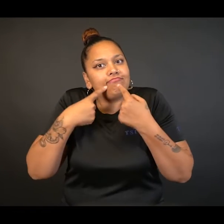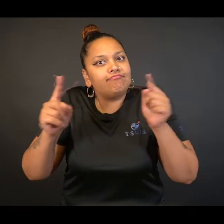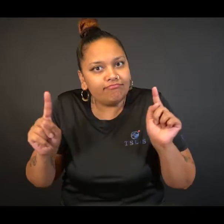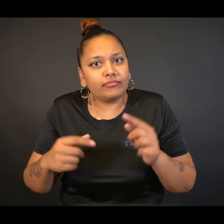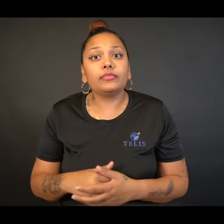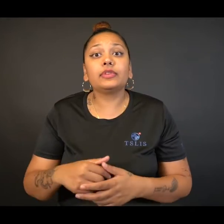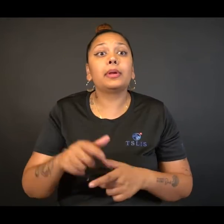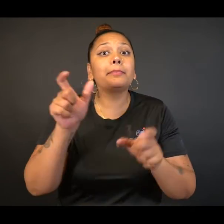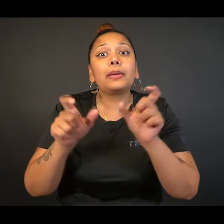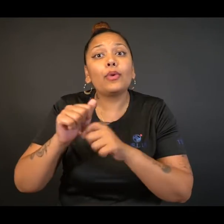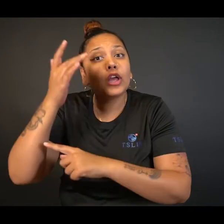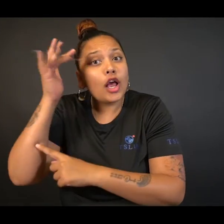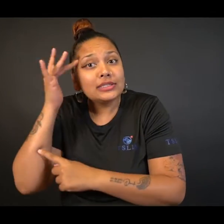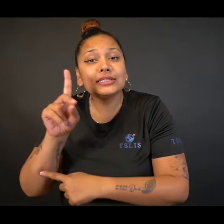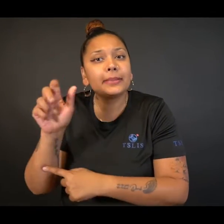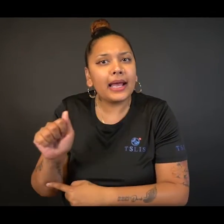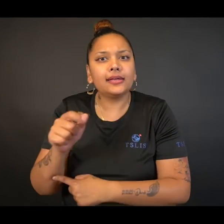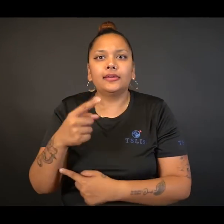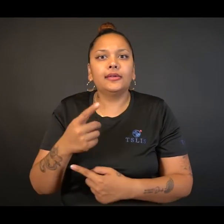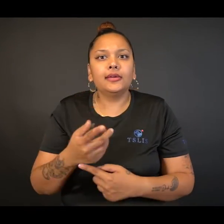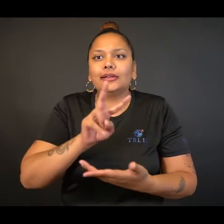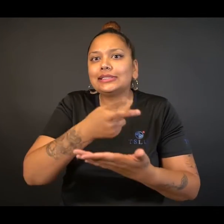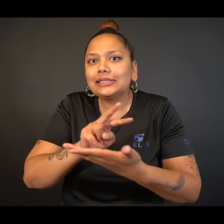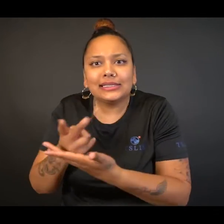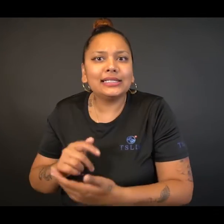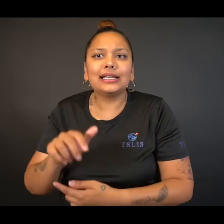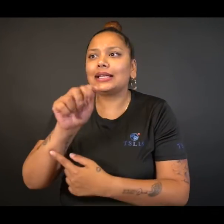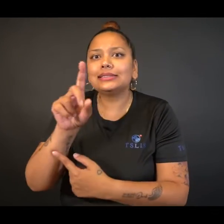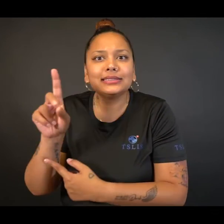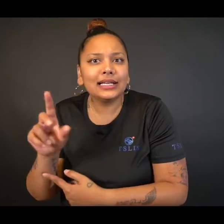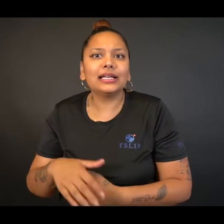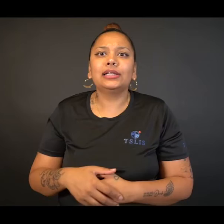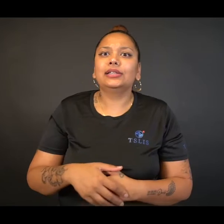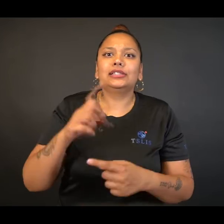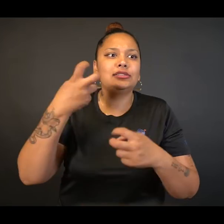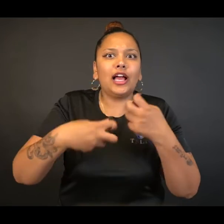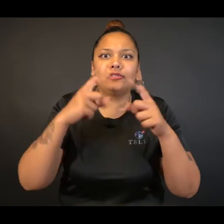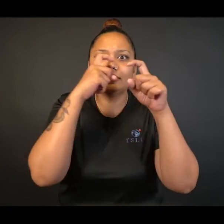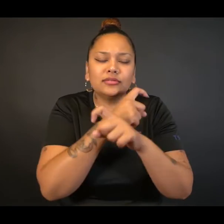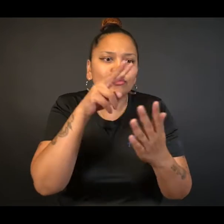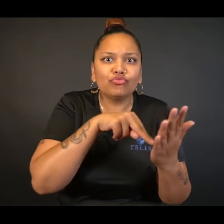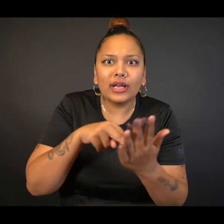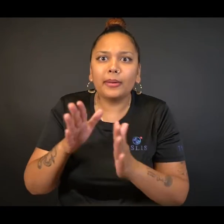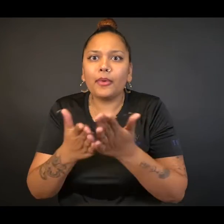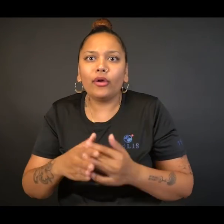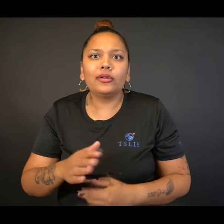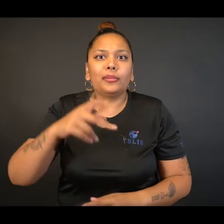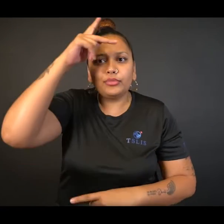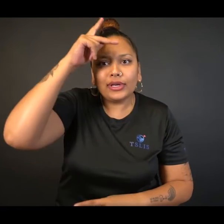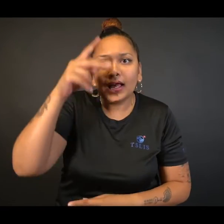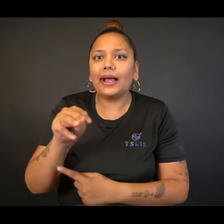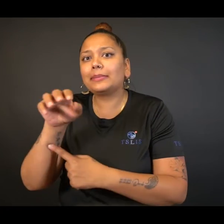print tough, for Parkinson's, MS. And then there's physical sometimes barriers, like even carpal